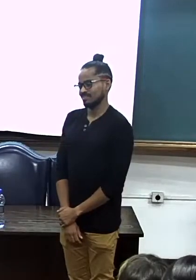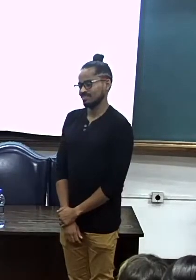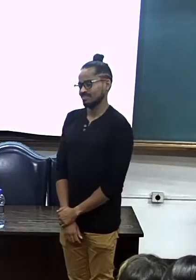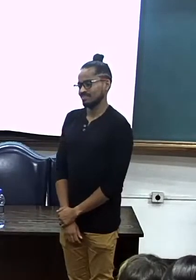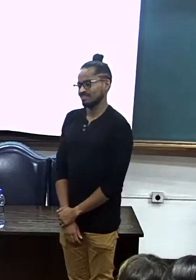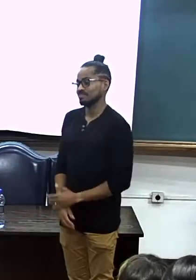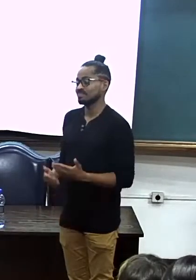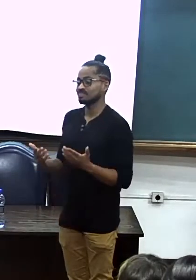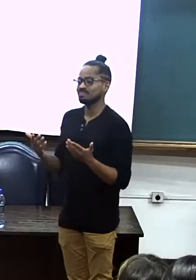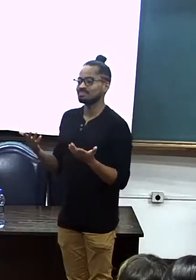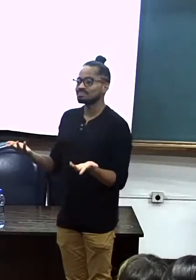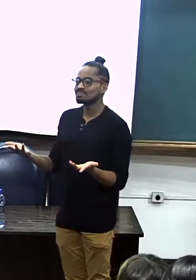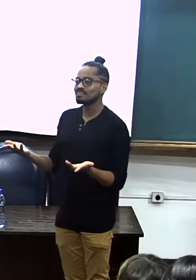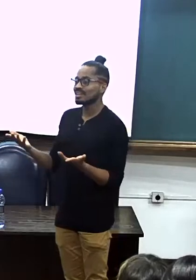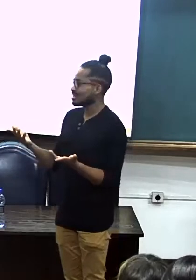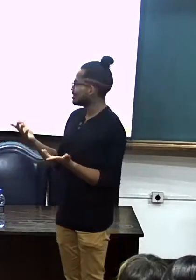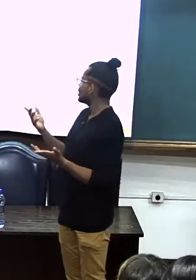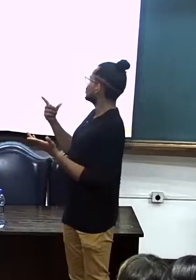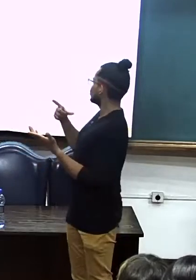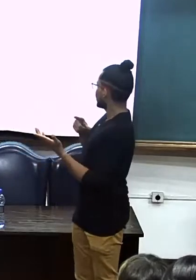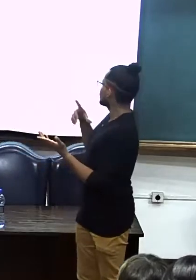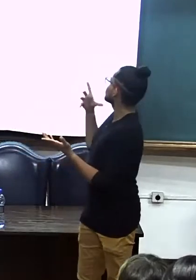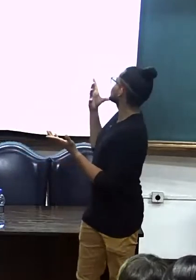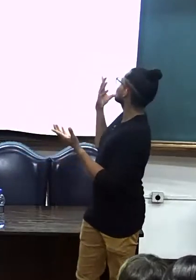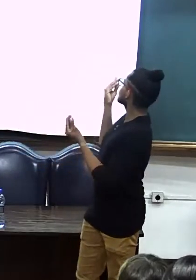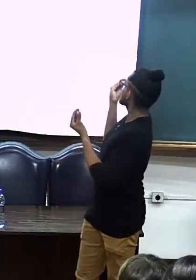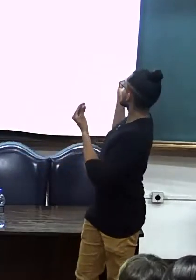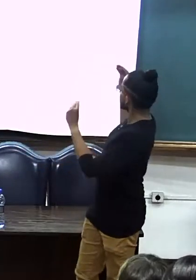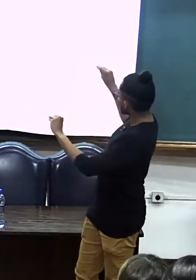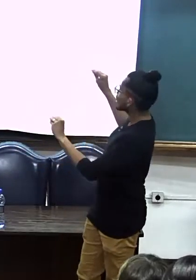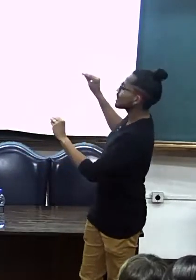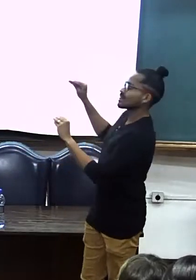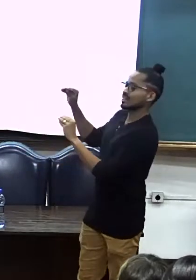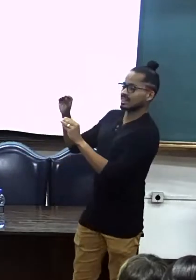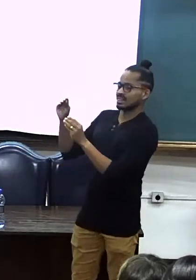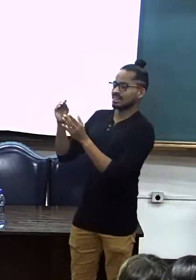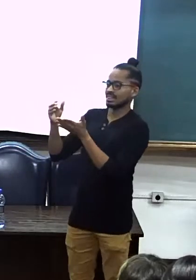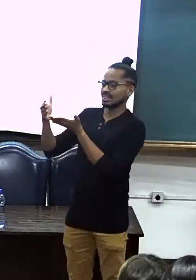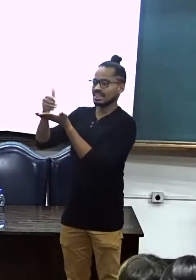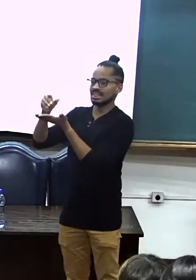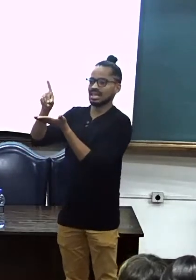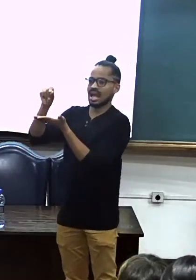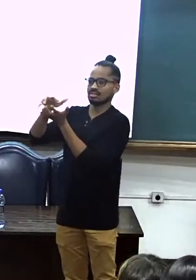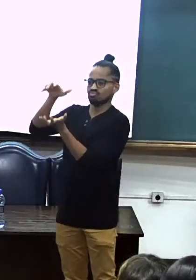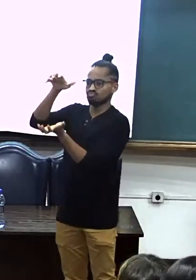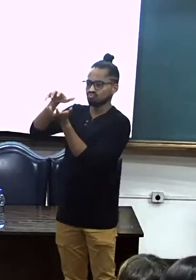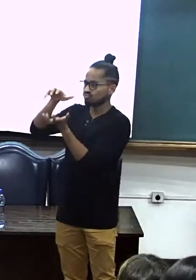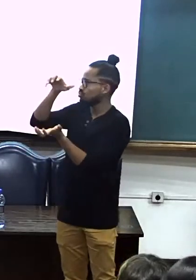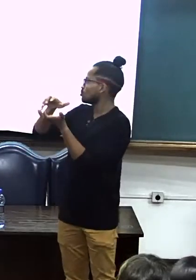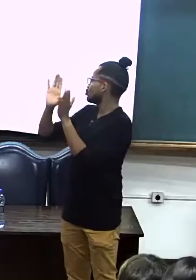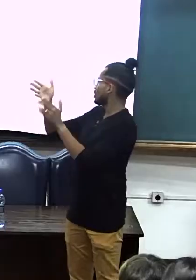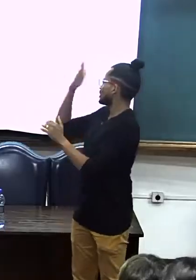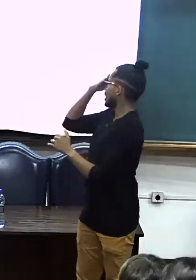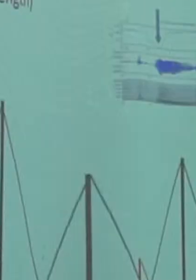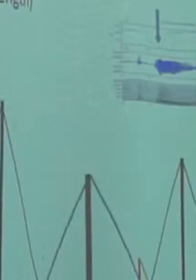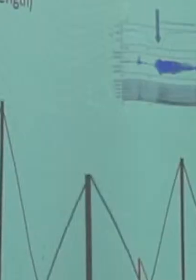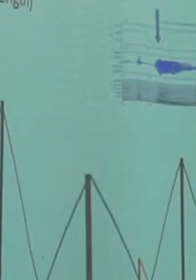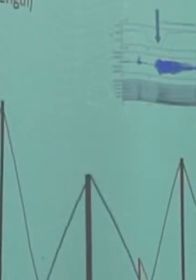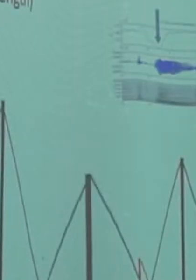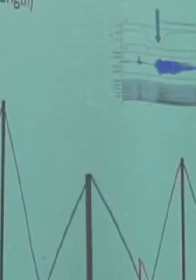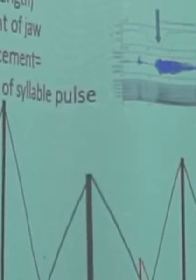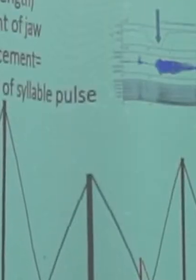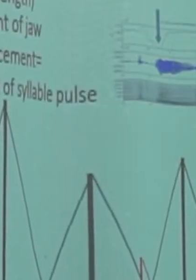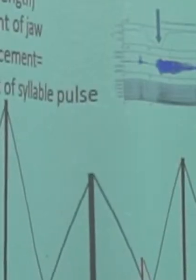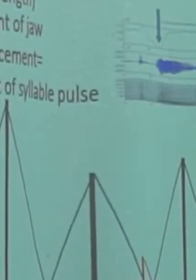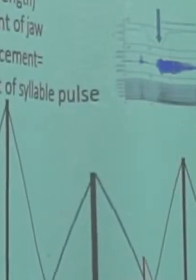So we have jaw data that shows indeed the jaw opens more on wonderful, that's wonderful.